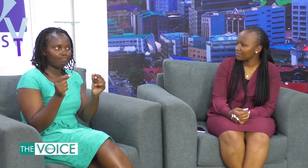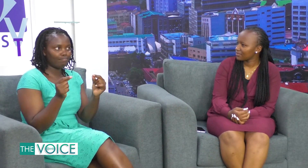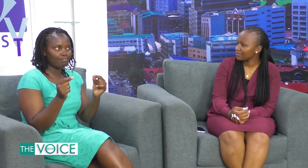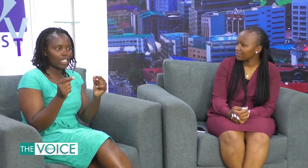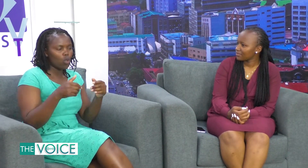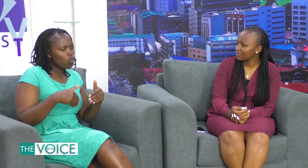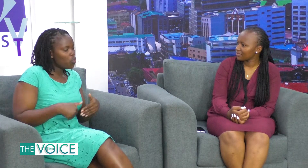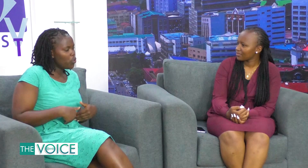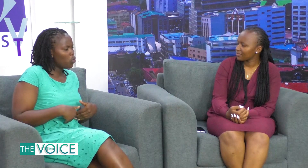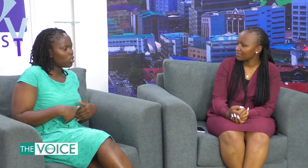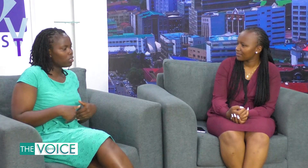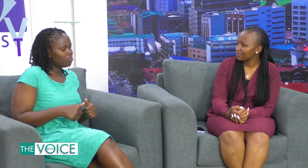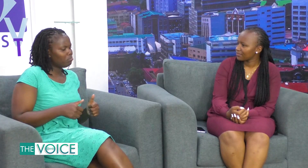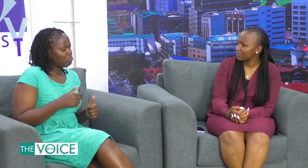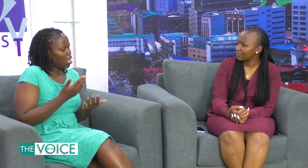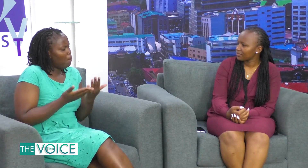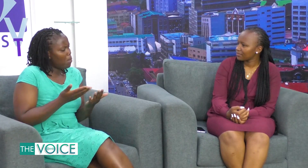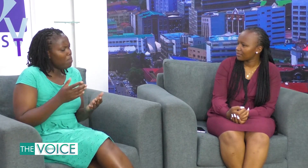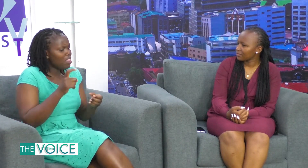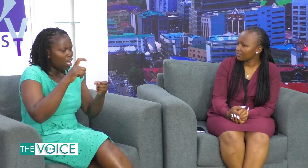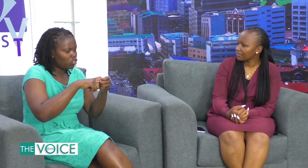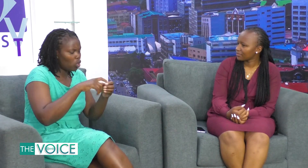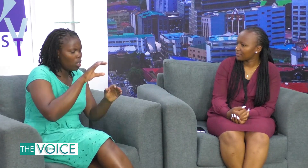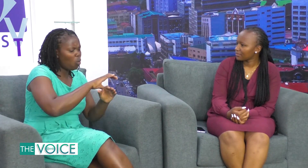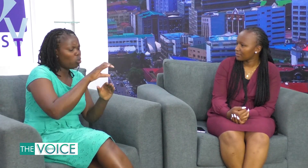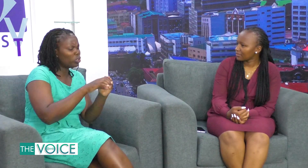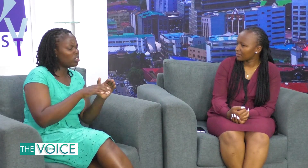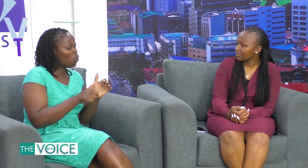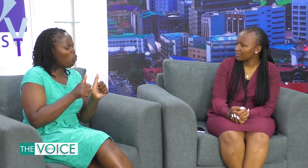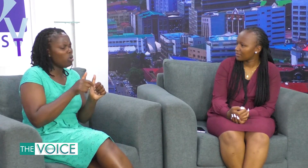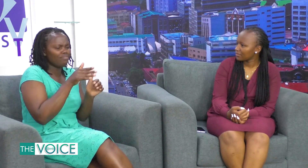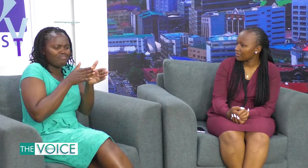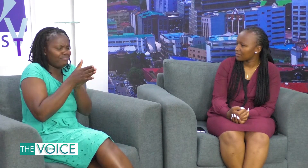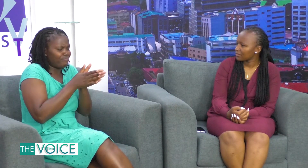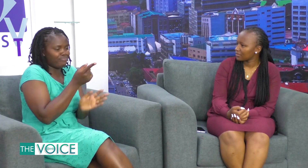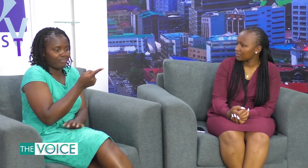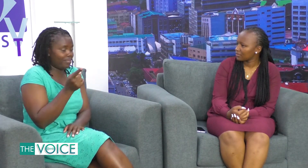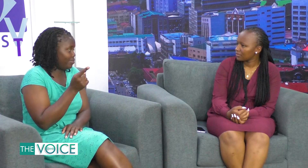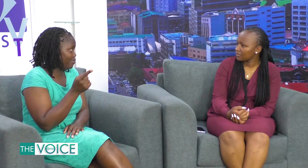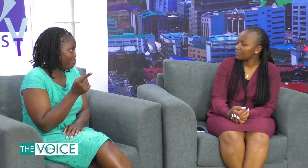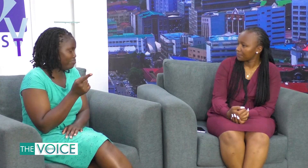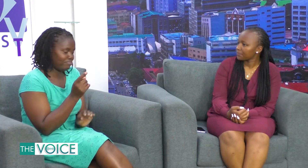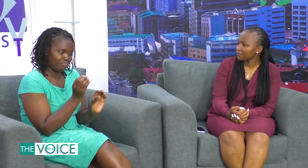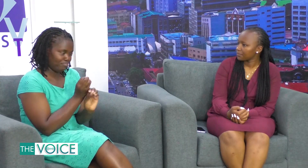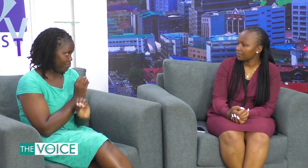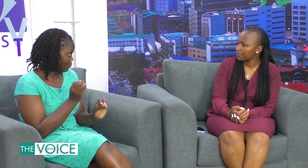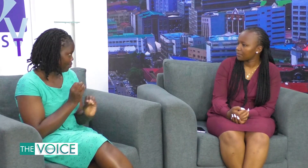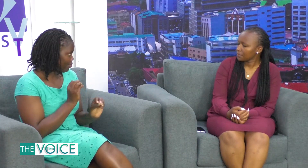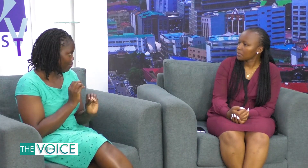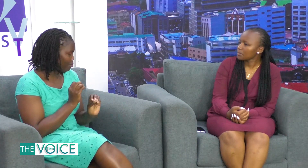maybe would you have something to tell the youth who want to join a course like yours and are really motivated, and